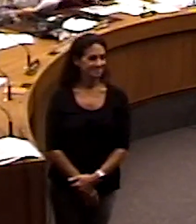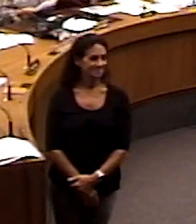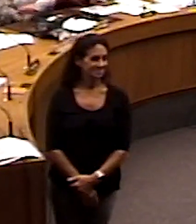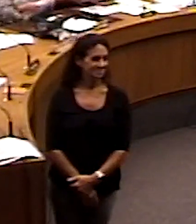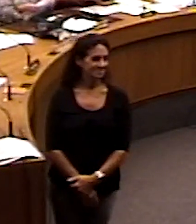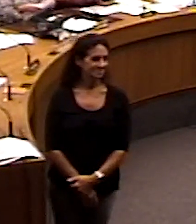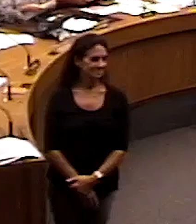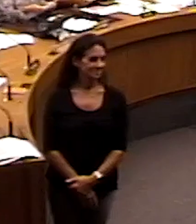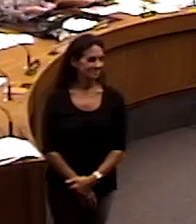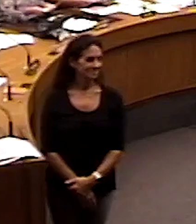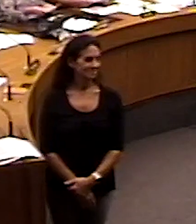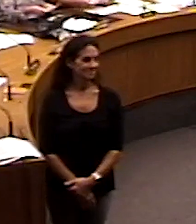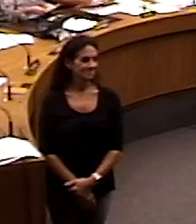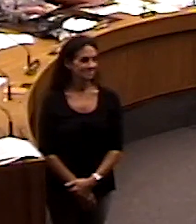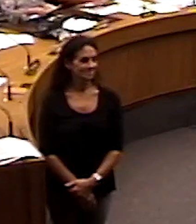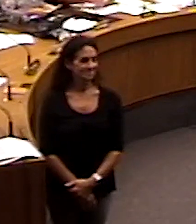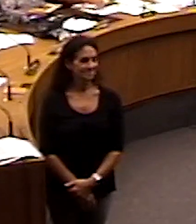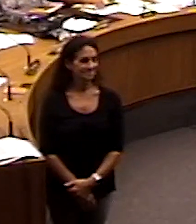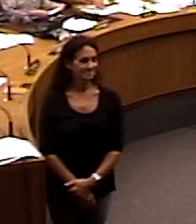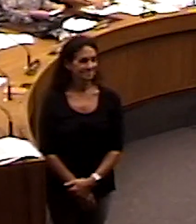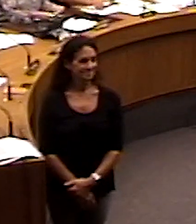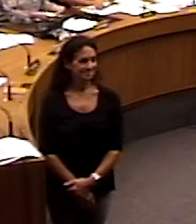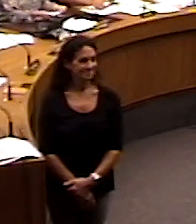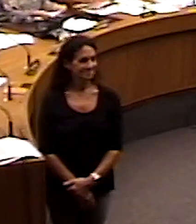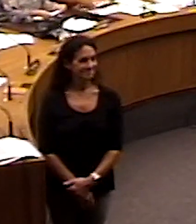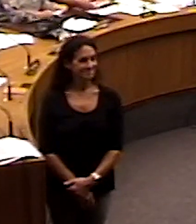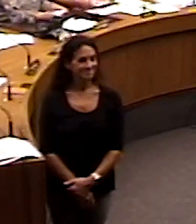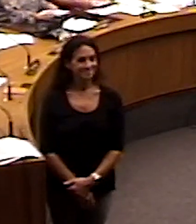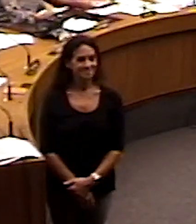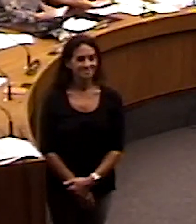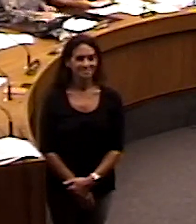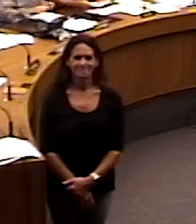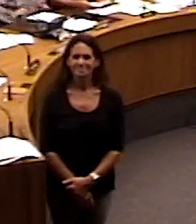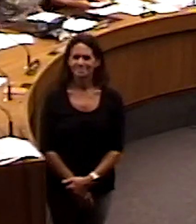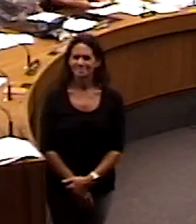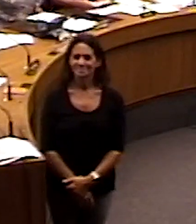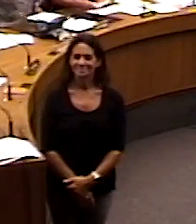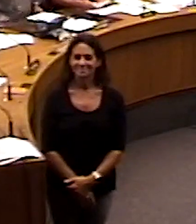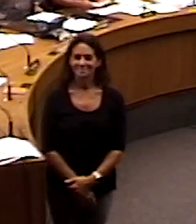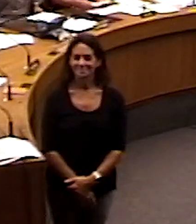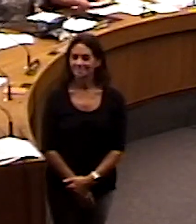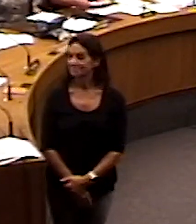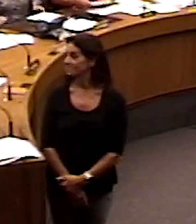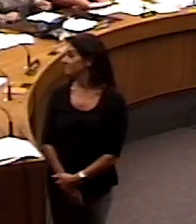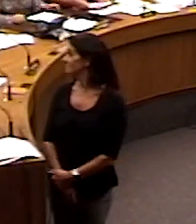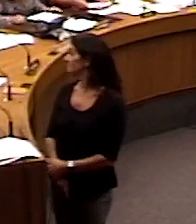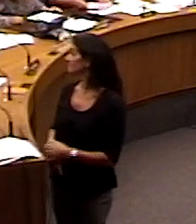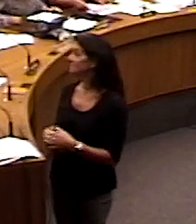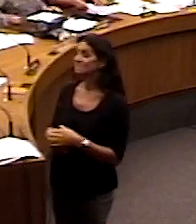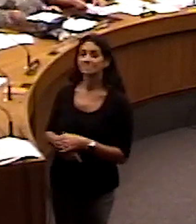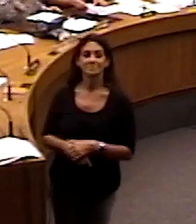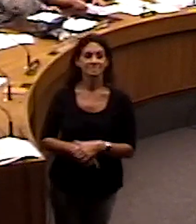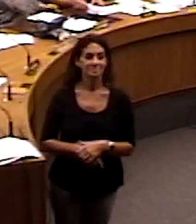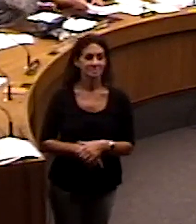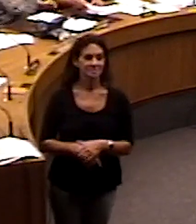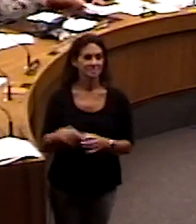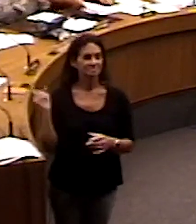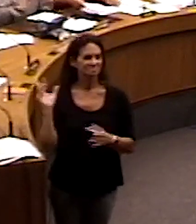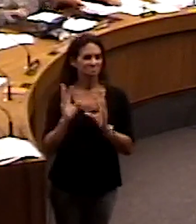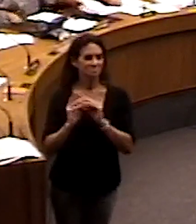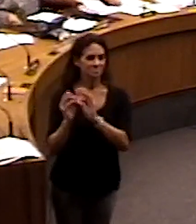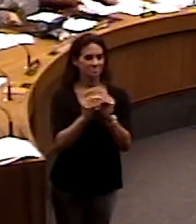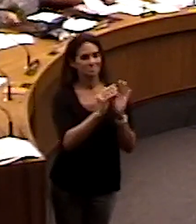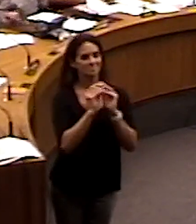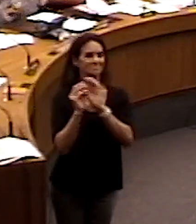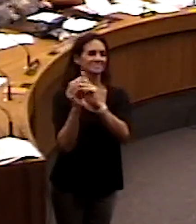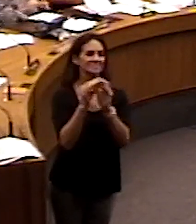pitching? Yeah. That's a beautiful story. I had to ask if he knew, you know, because I can't imagine if you know. You know, it's